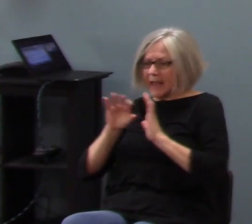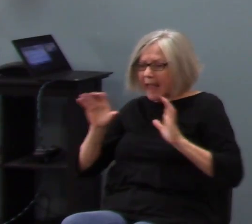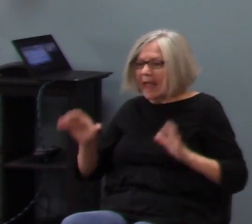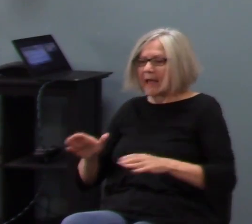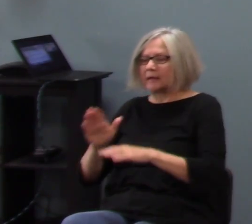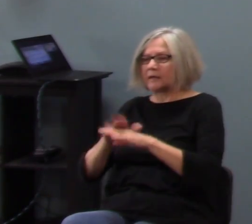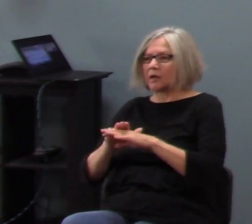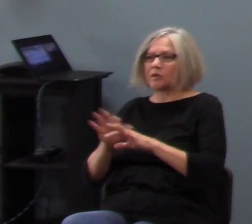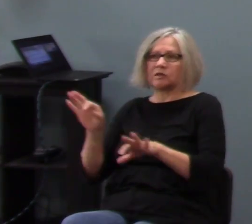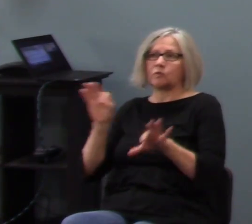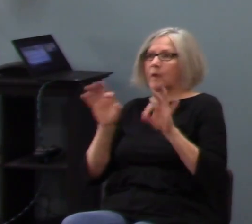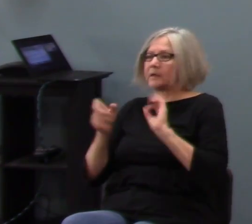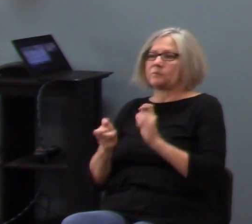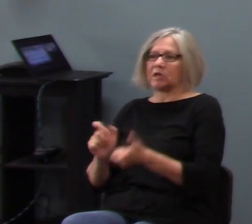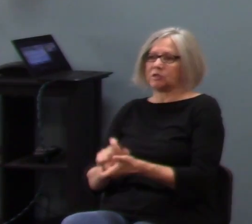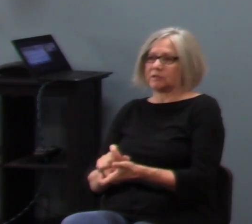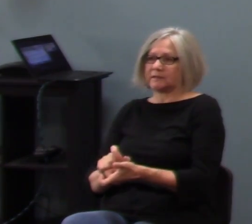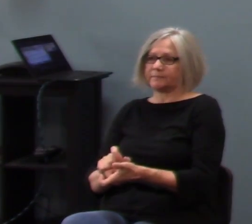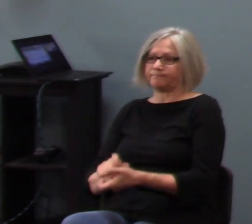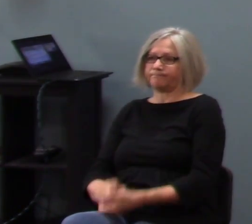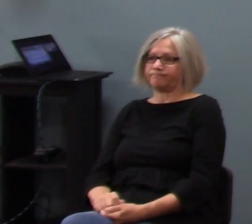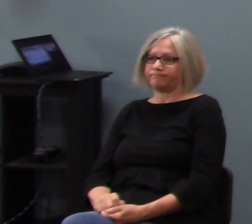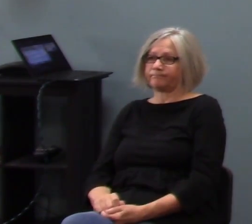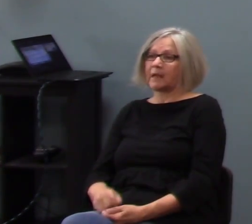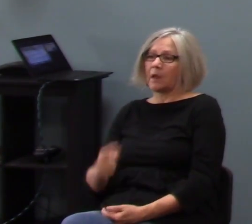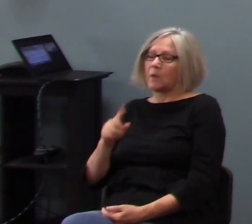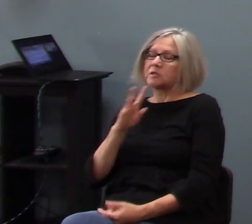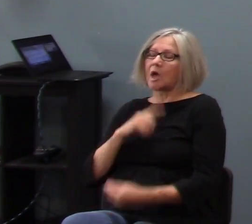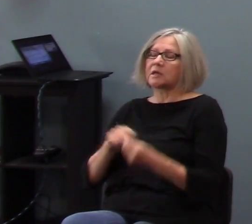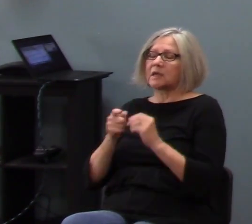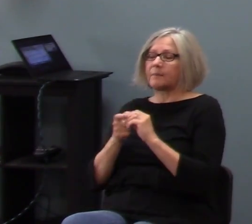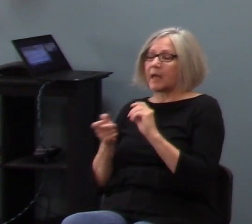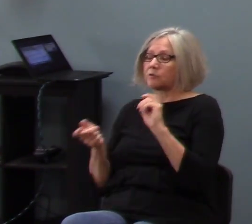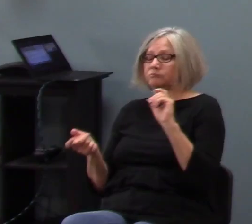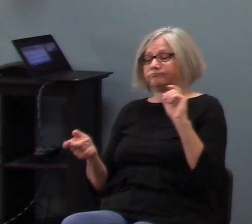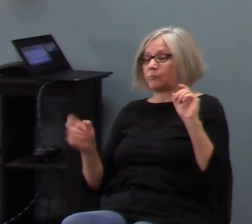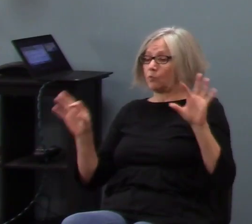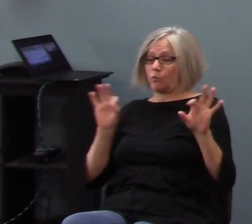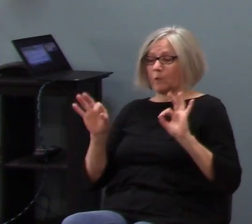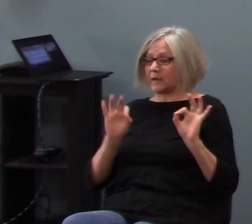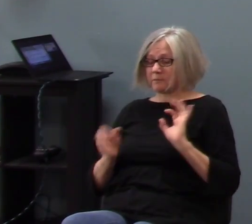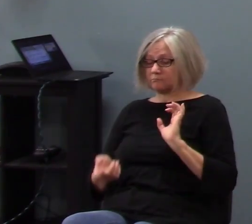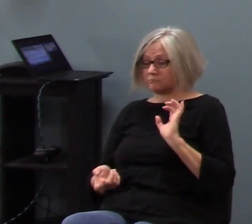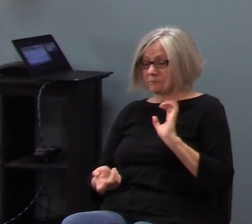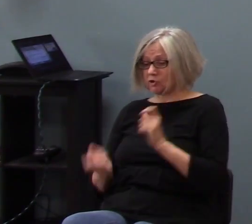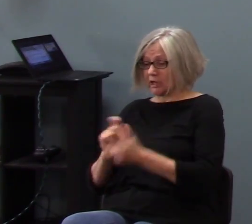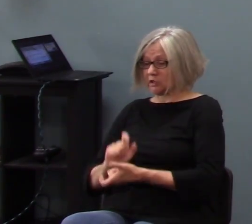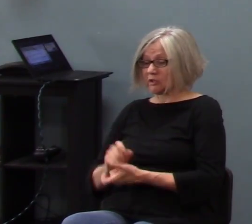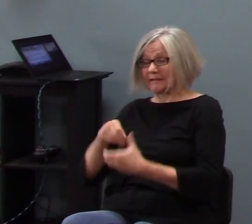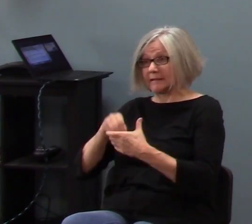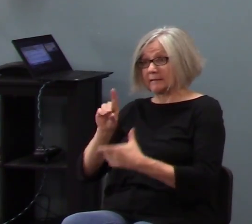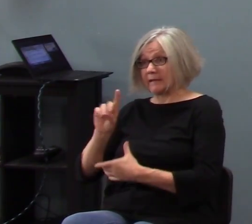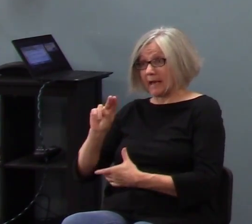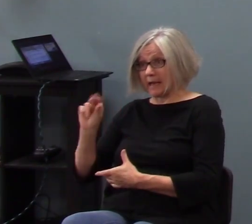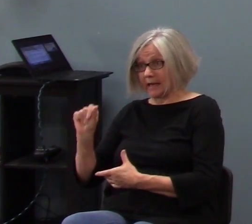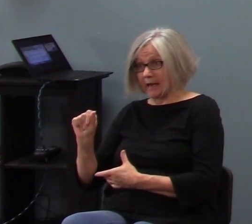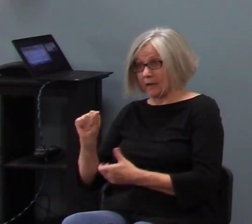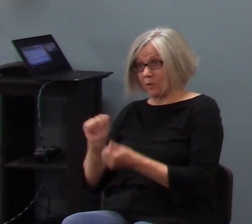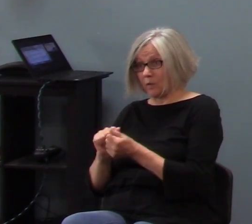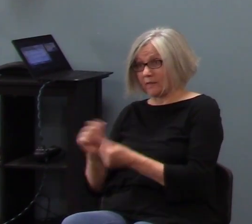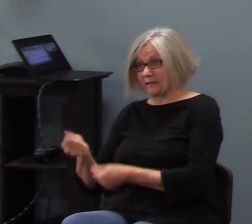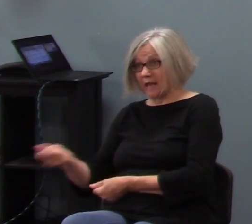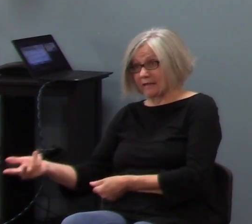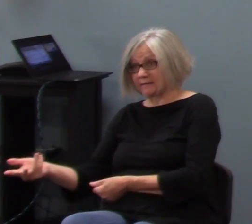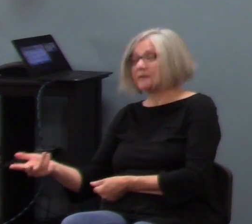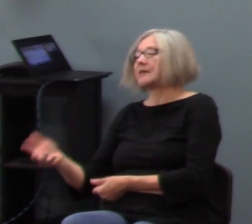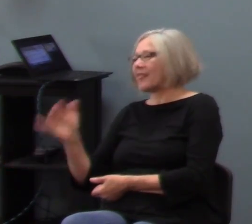changes. Okay? Remember we talked about random changes last time in DNA with the dice and stuff like that? Okay, so that is what